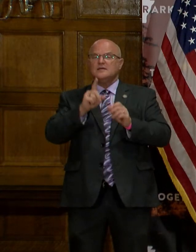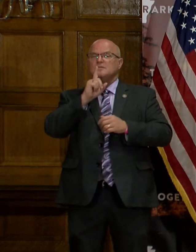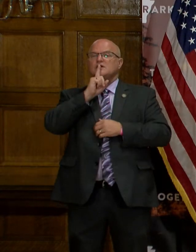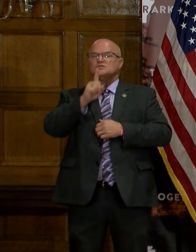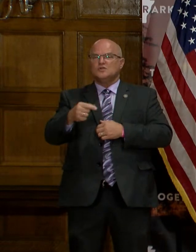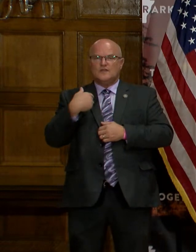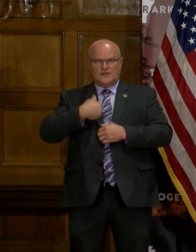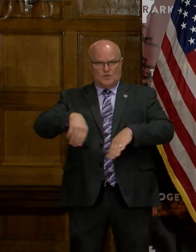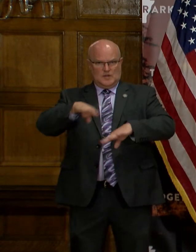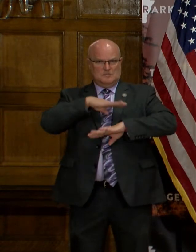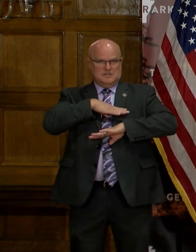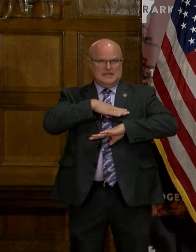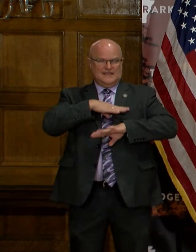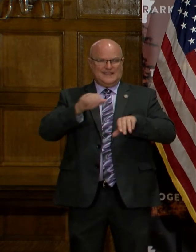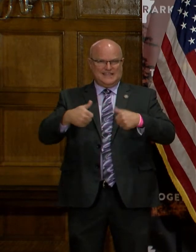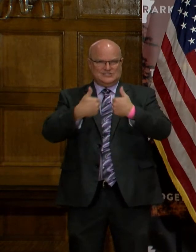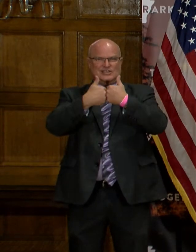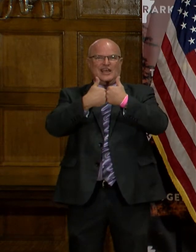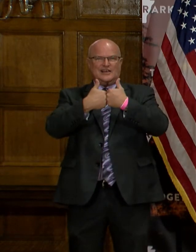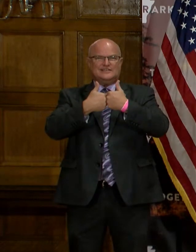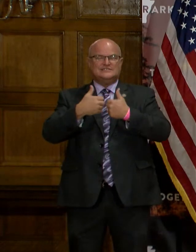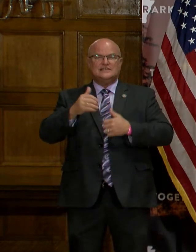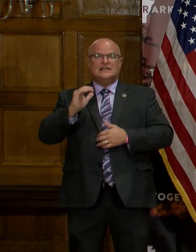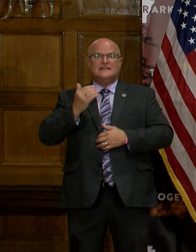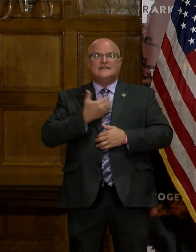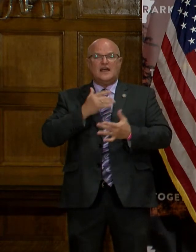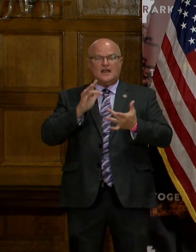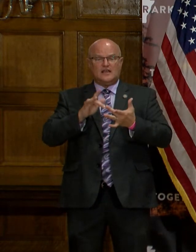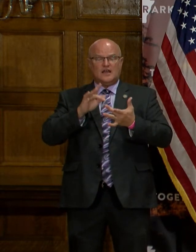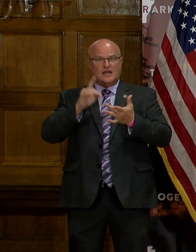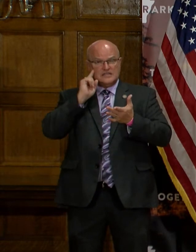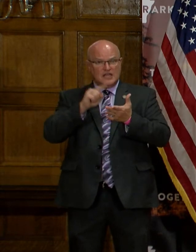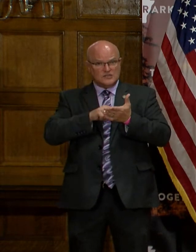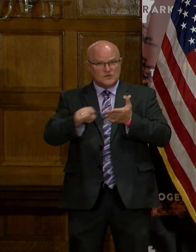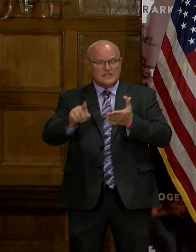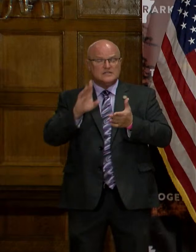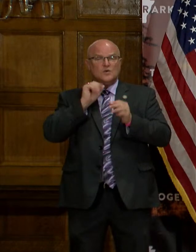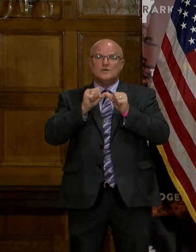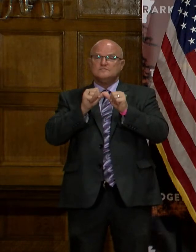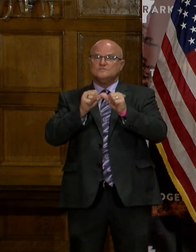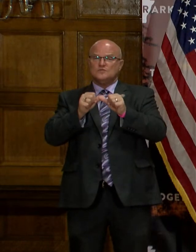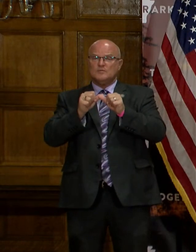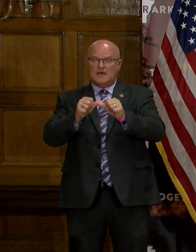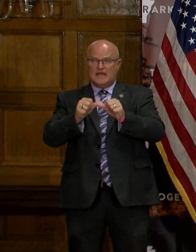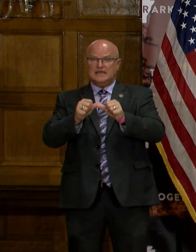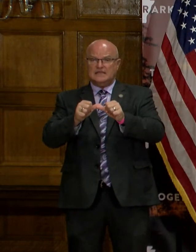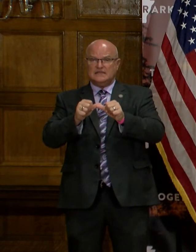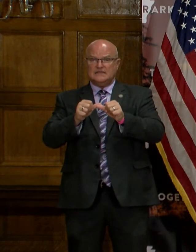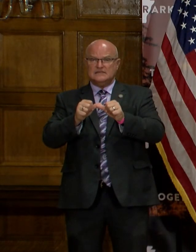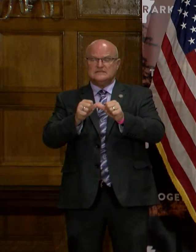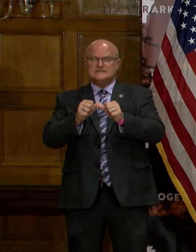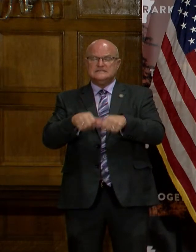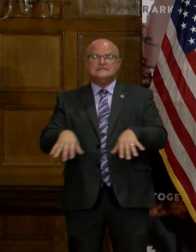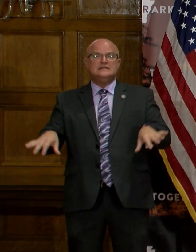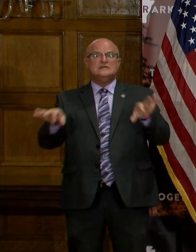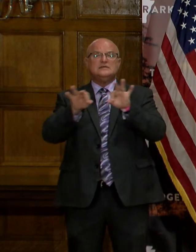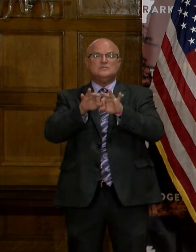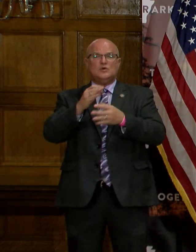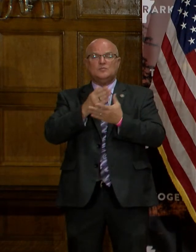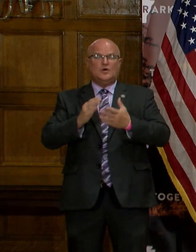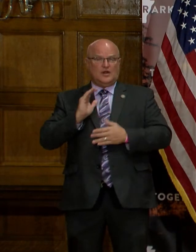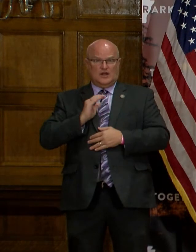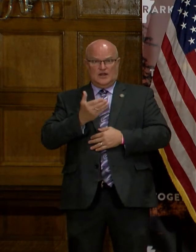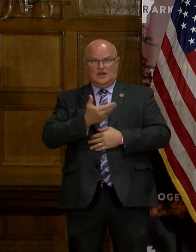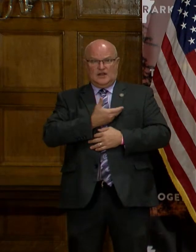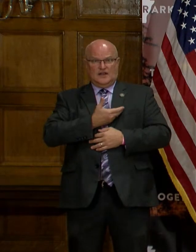sure that we meet that challenge and that our contact tracing will remain an integral part of our